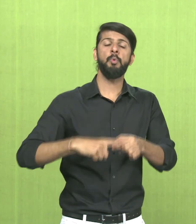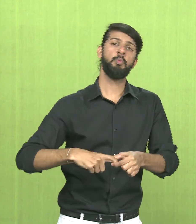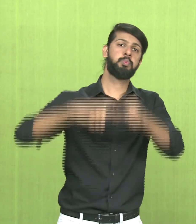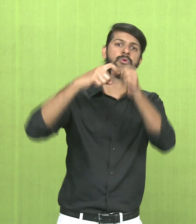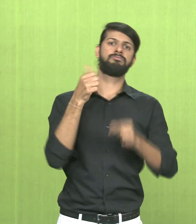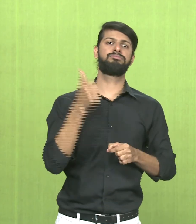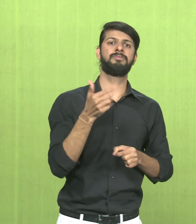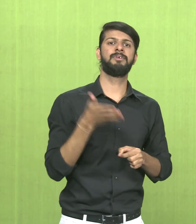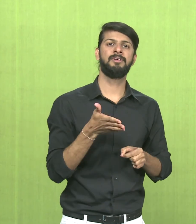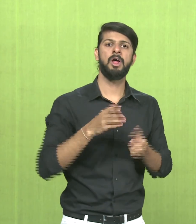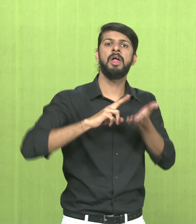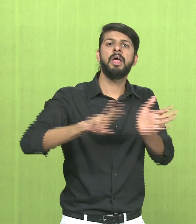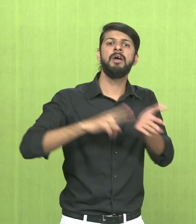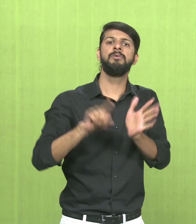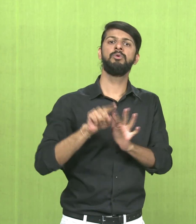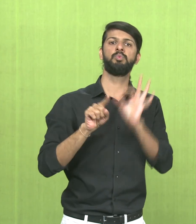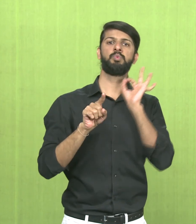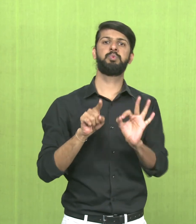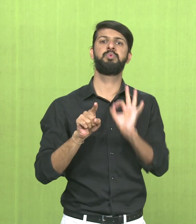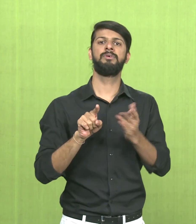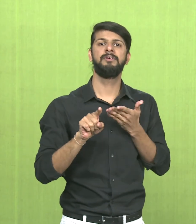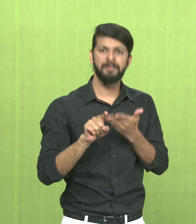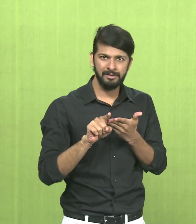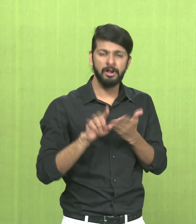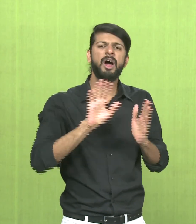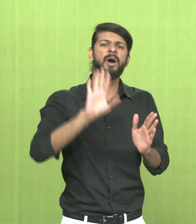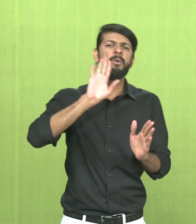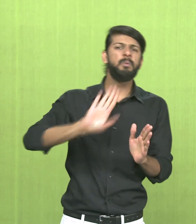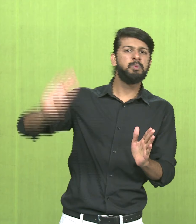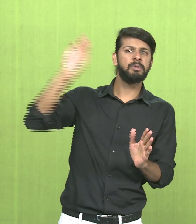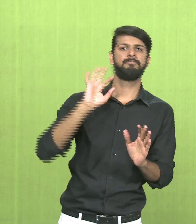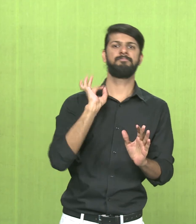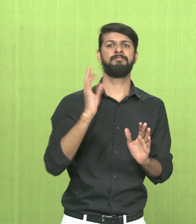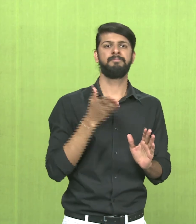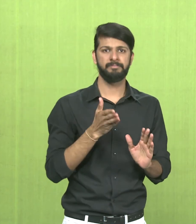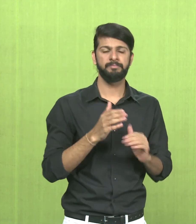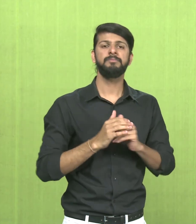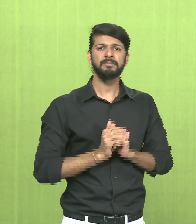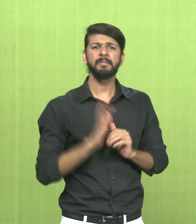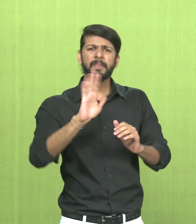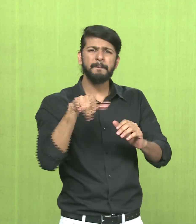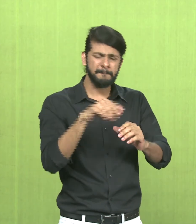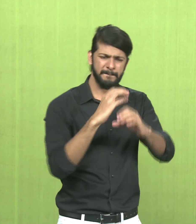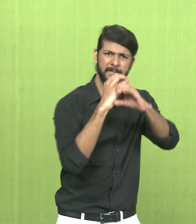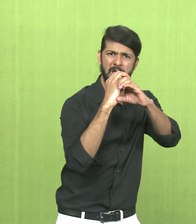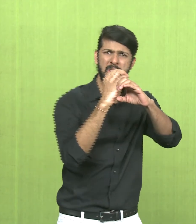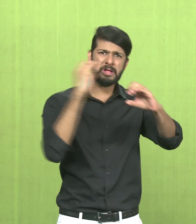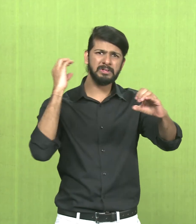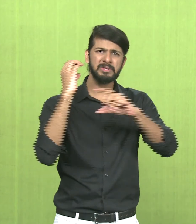of actually making high grade charcoal sticks still remains the same, where bamboo sticks